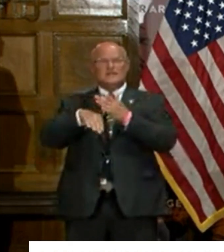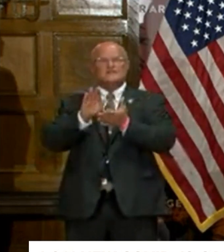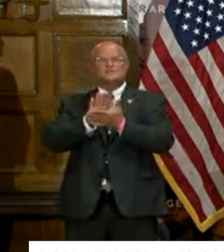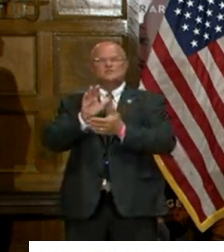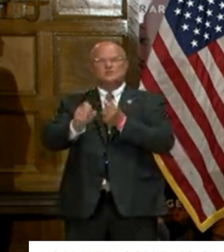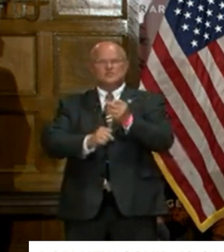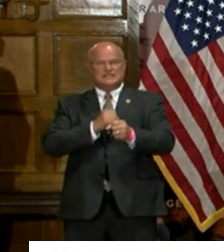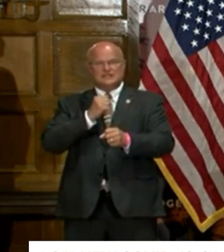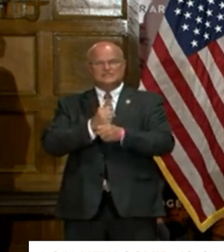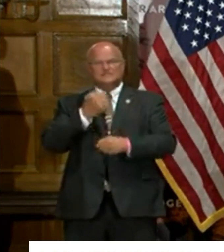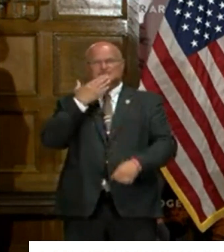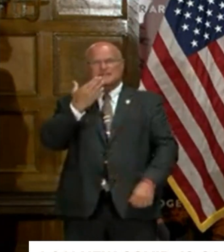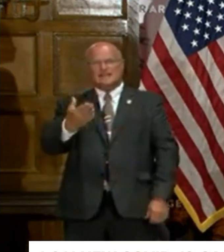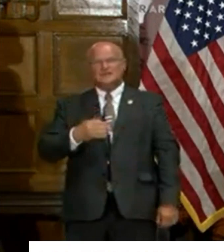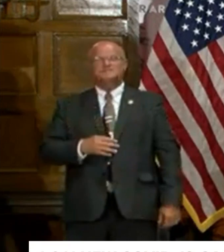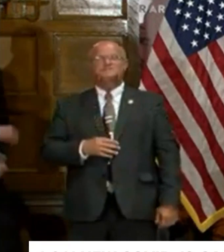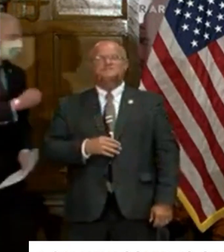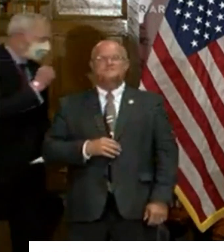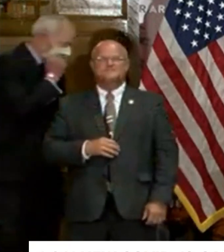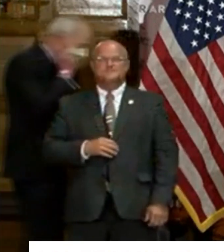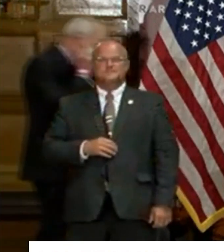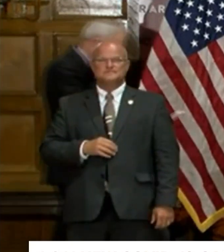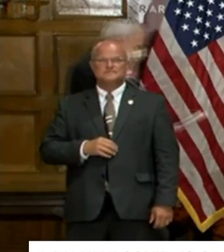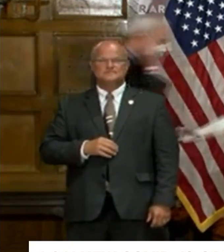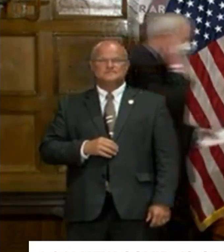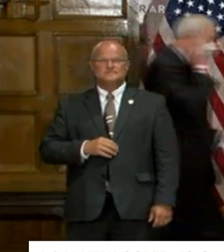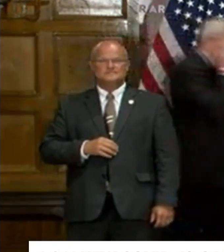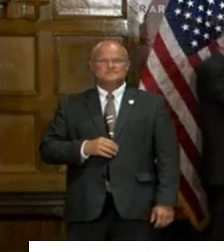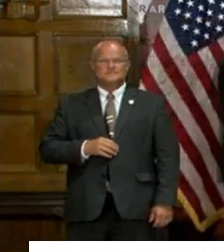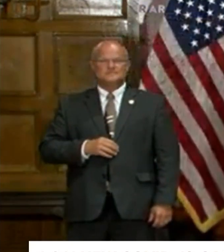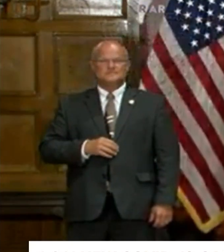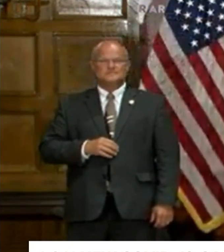school year. Thank you.